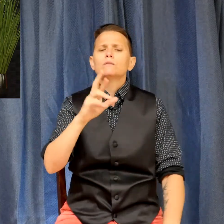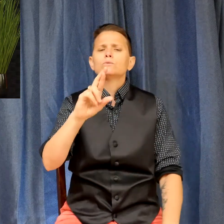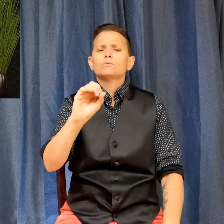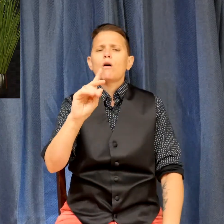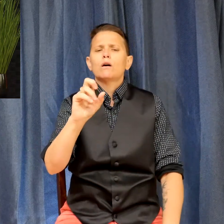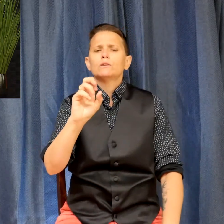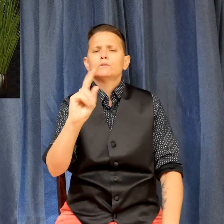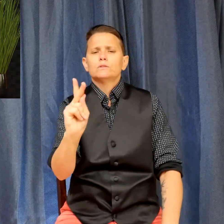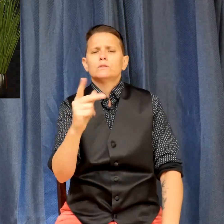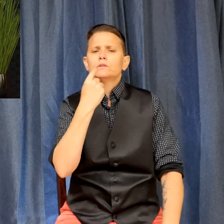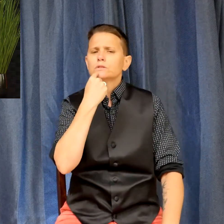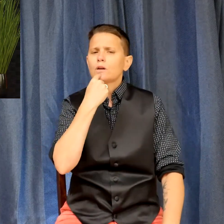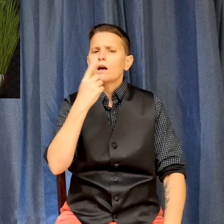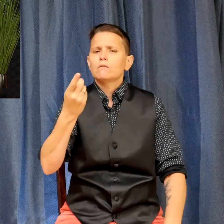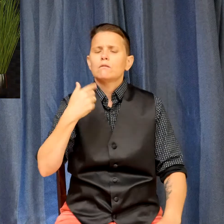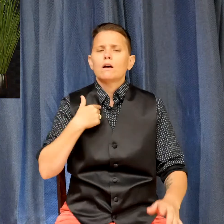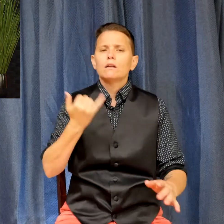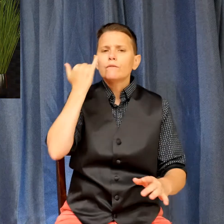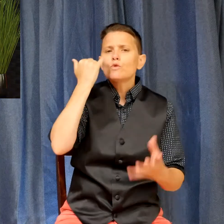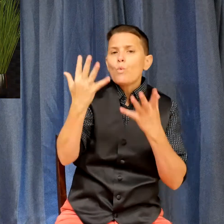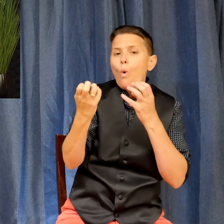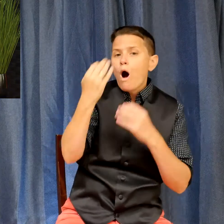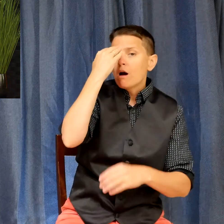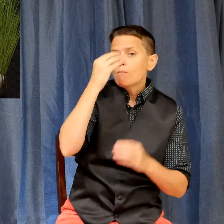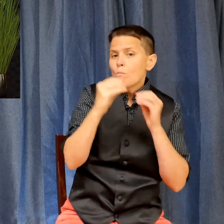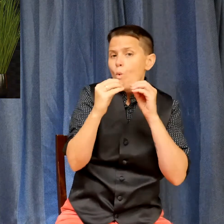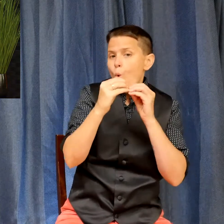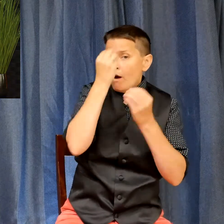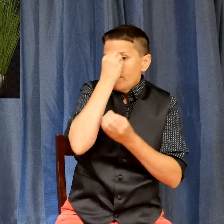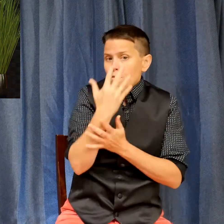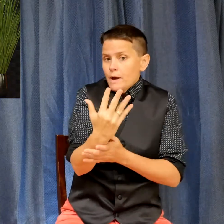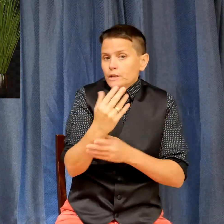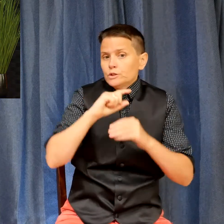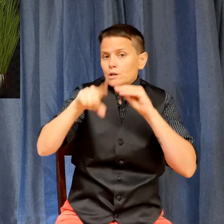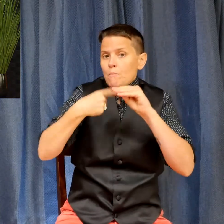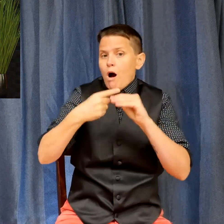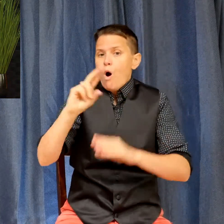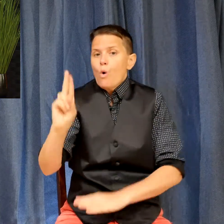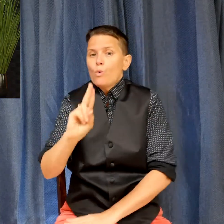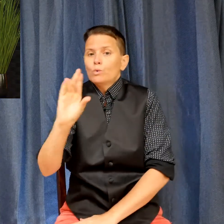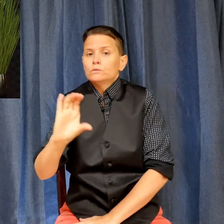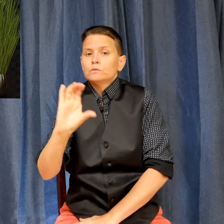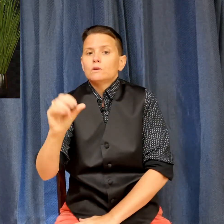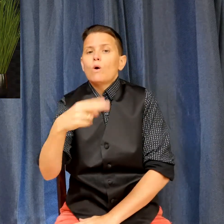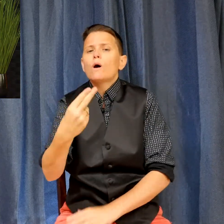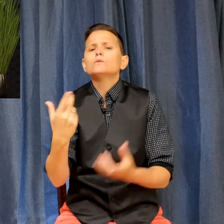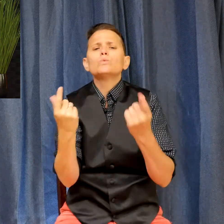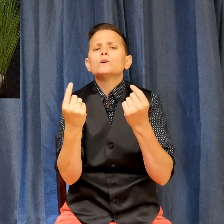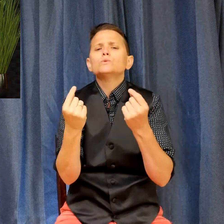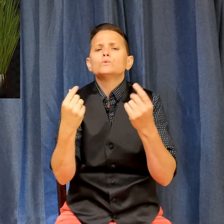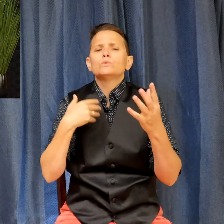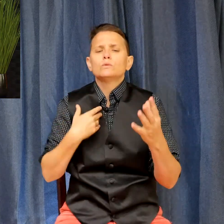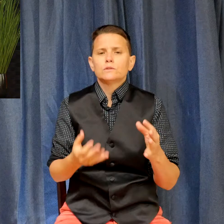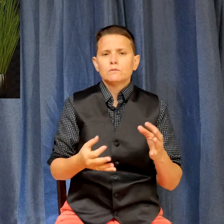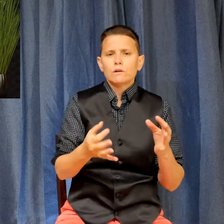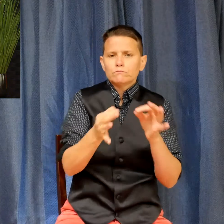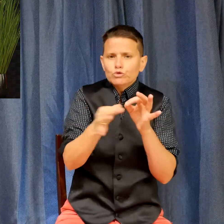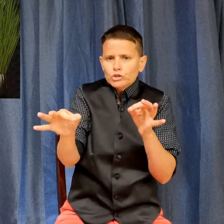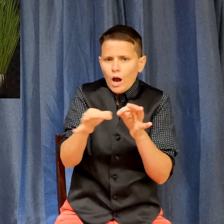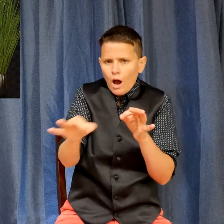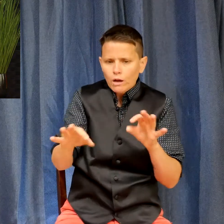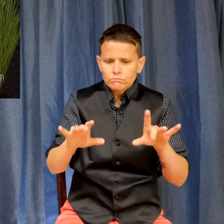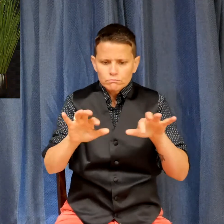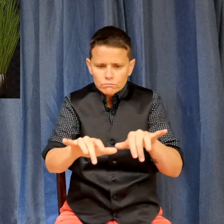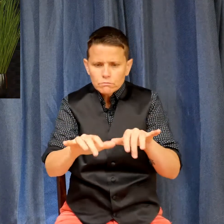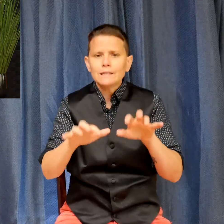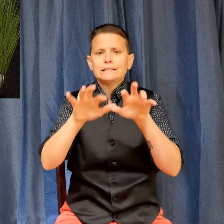Unity Church of the Hills, just type connect there in your screen, and one of our ambassadors